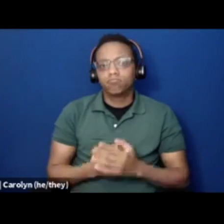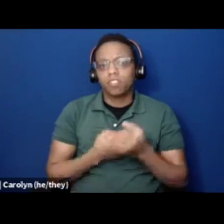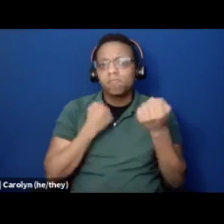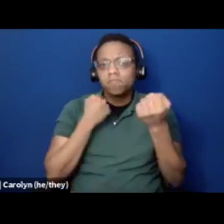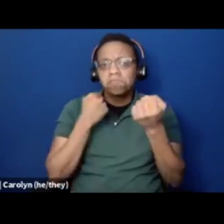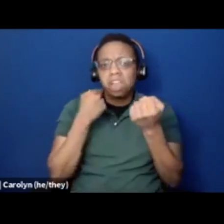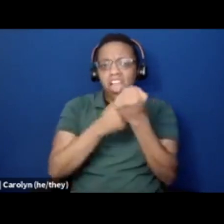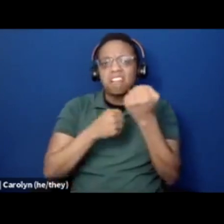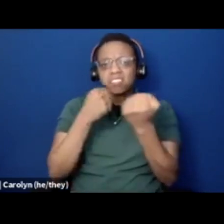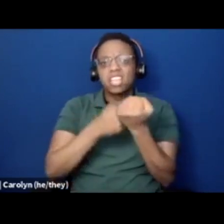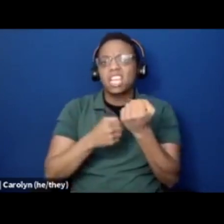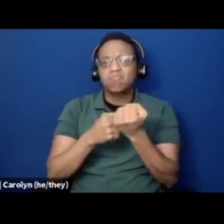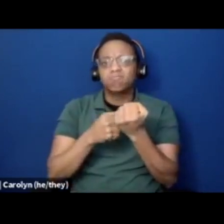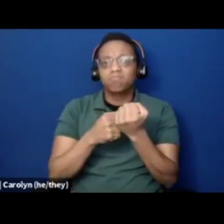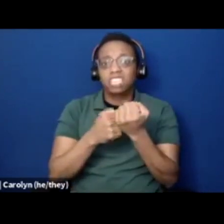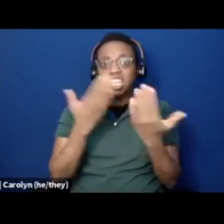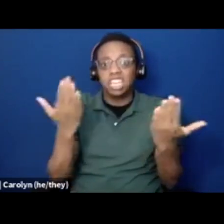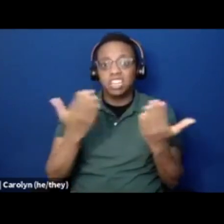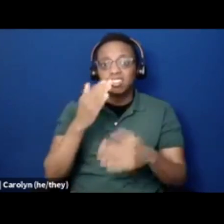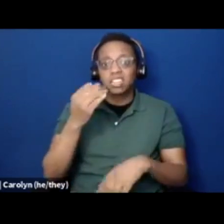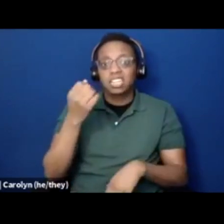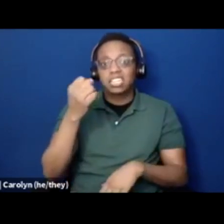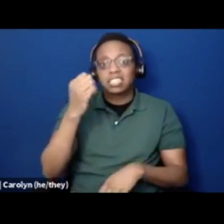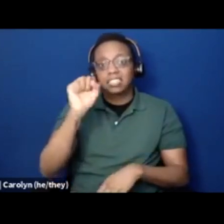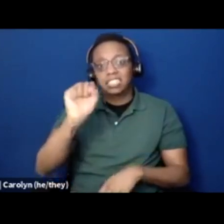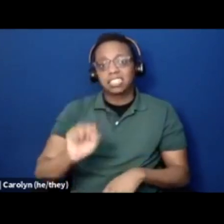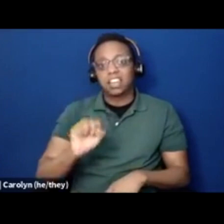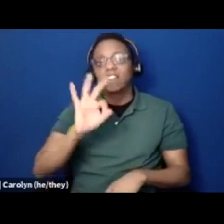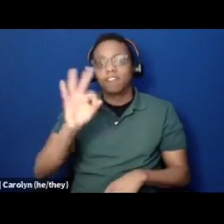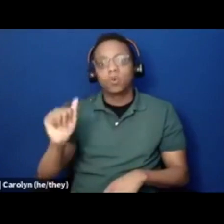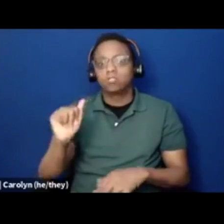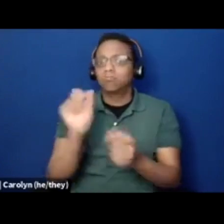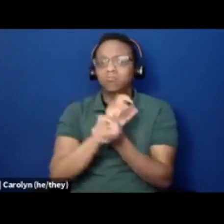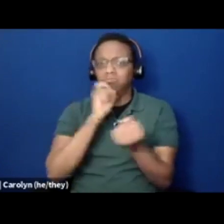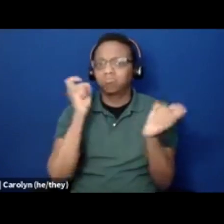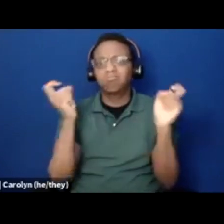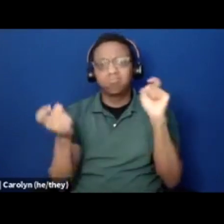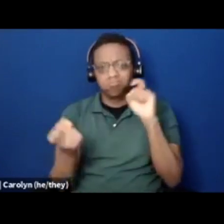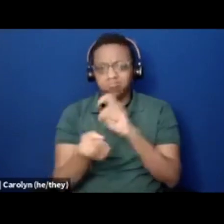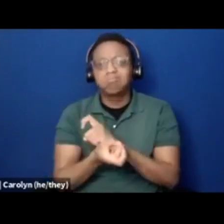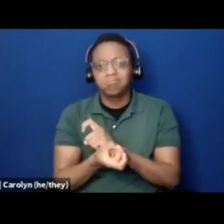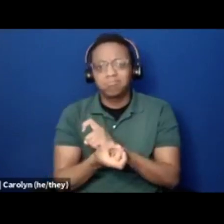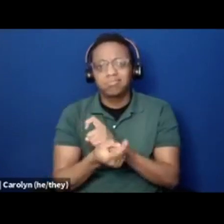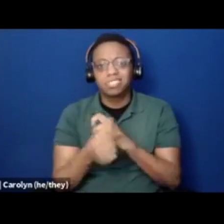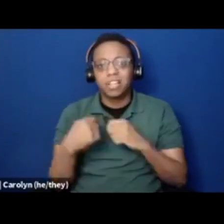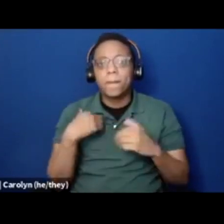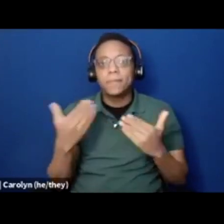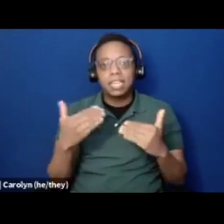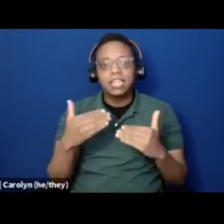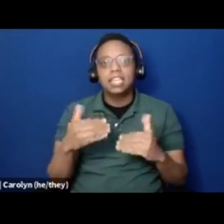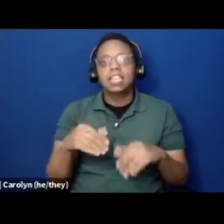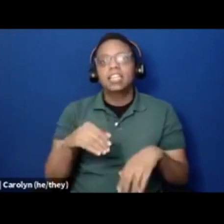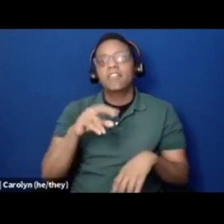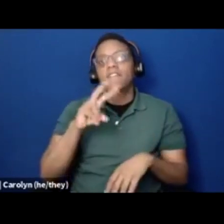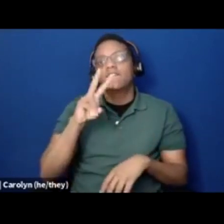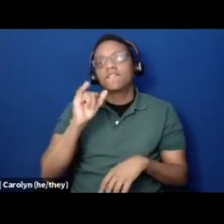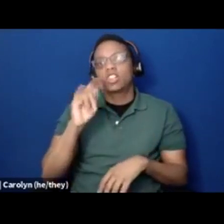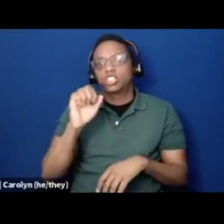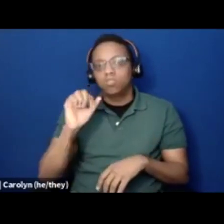Florida. We've been having a lot of virtual town halls, like we just had one COVID-19